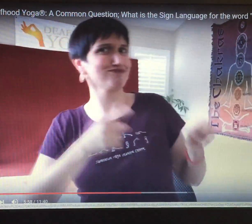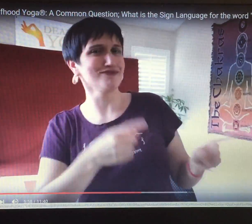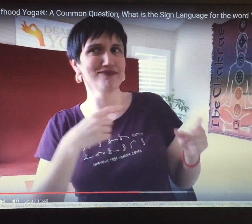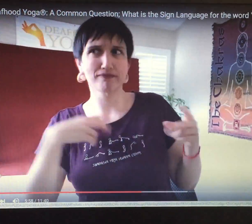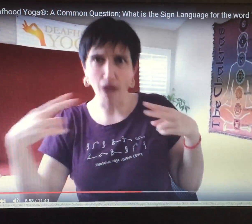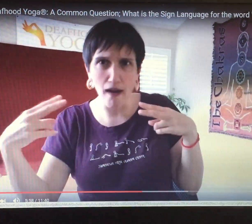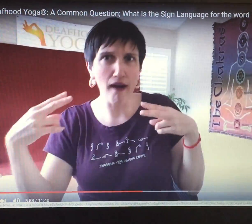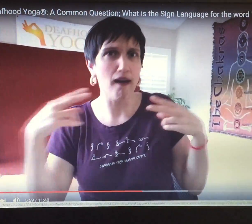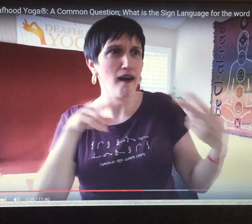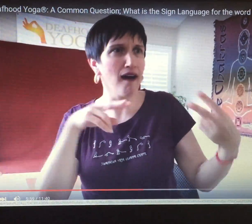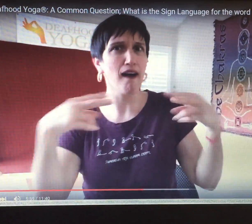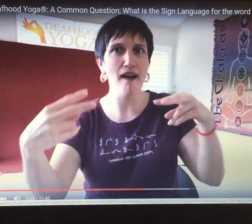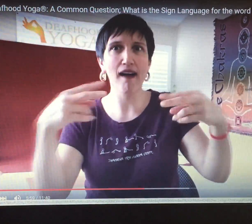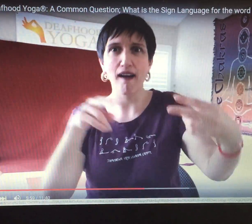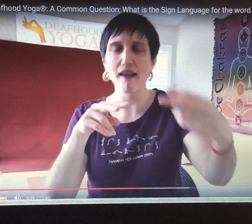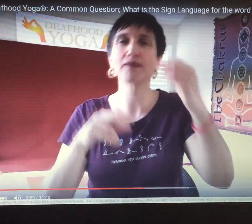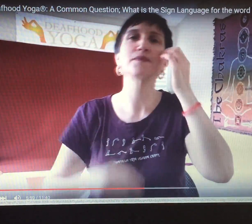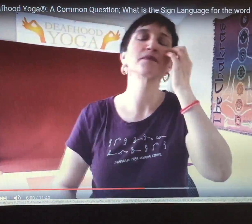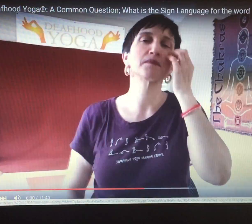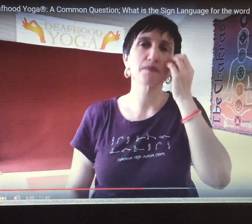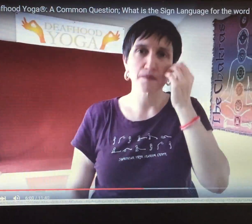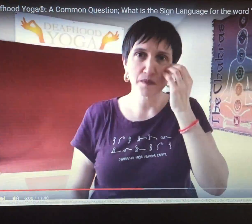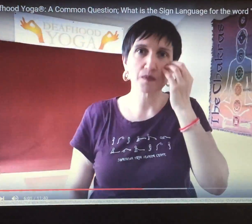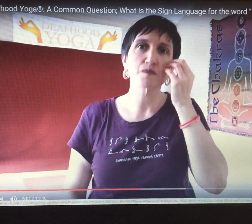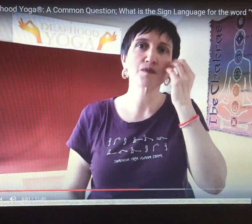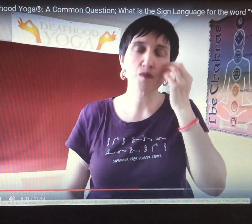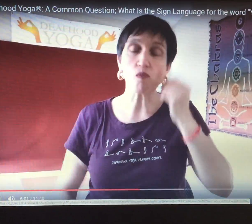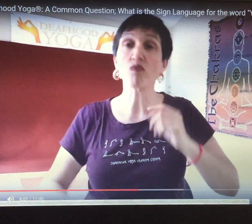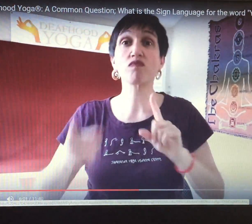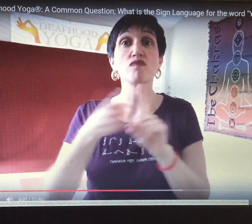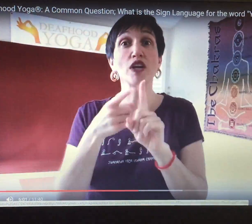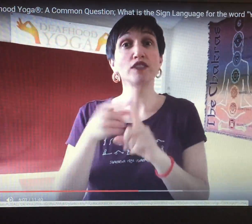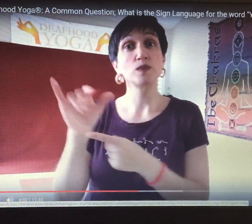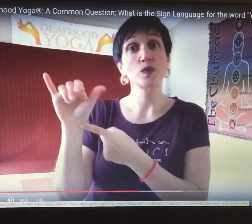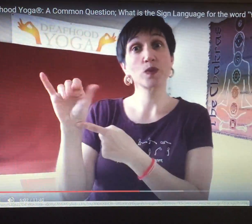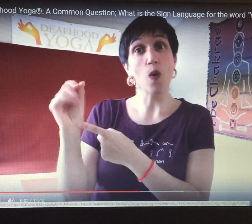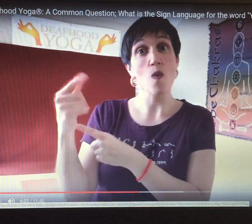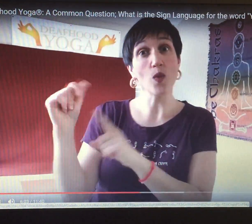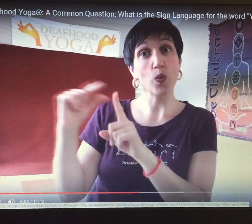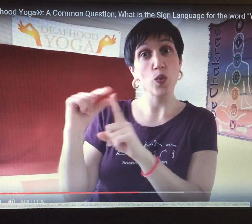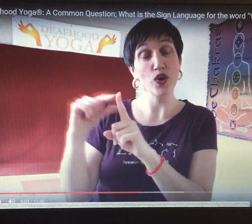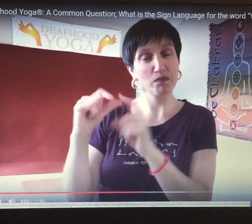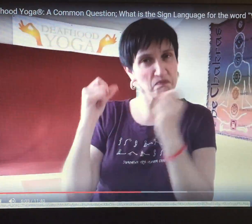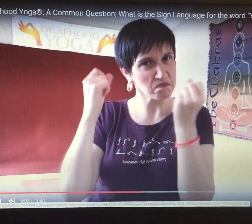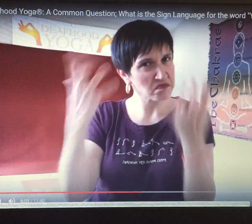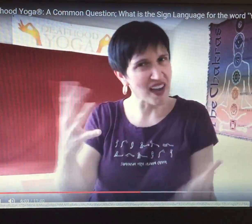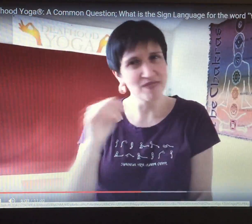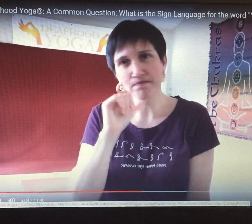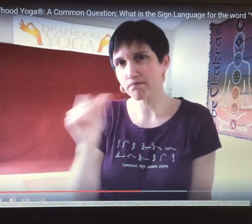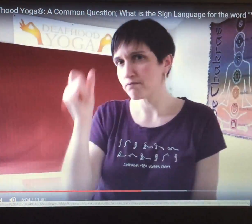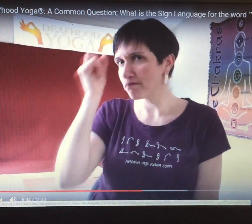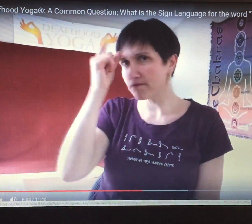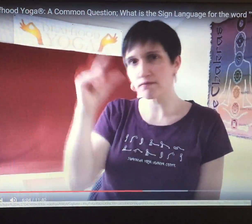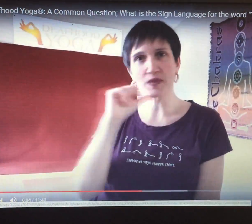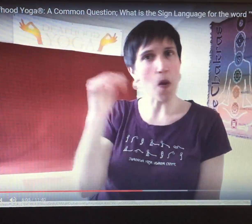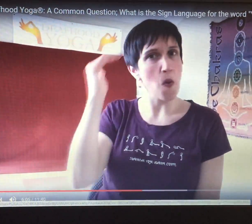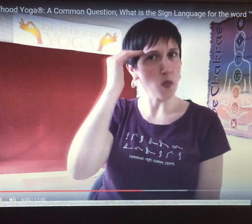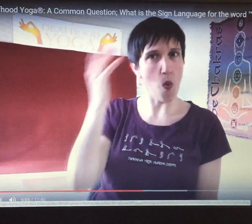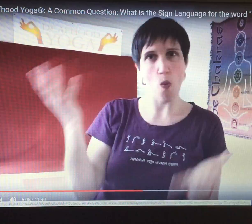the Australians had talked about. First, yoga. The word yoga. Many don't